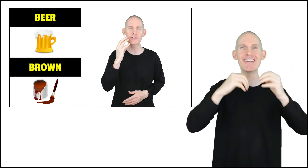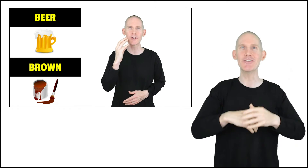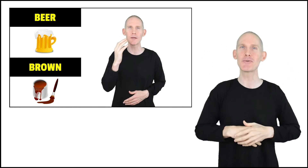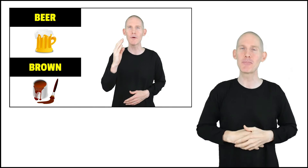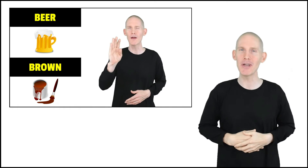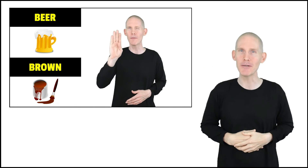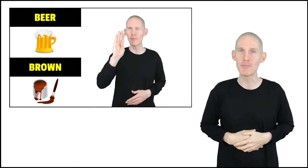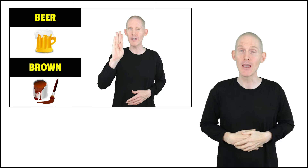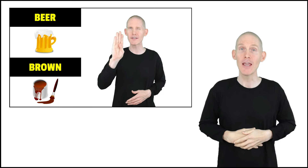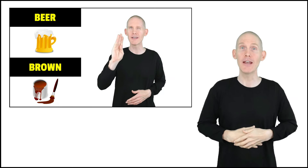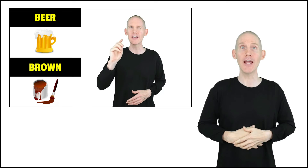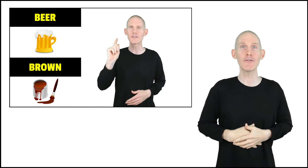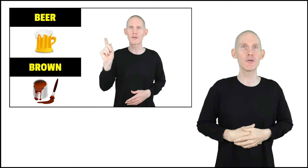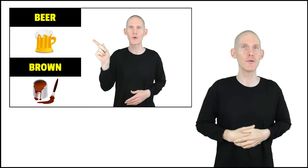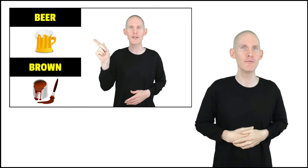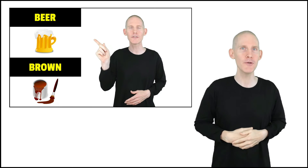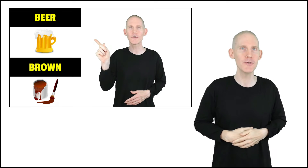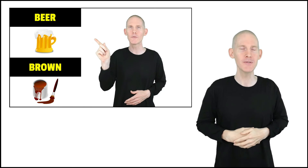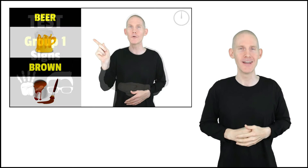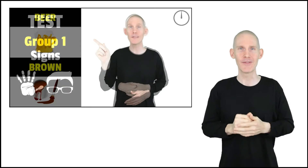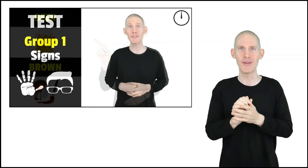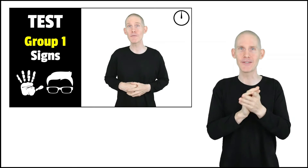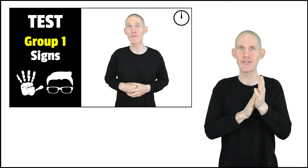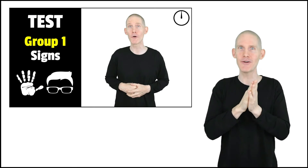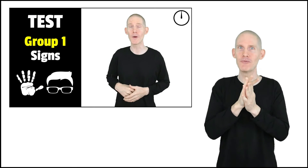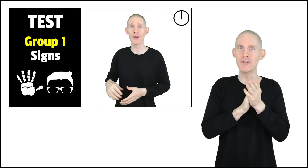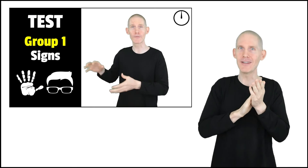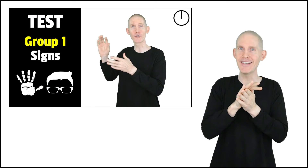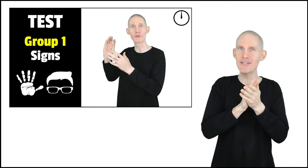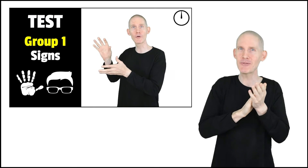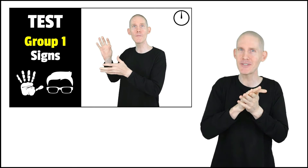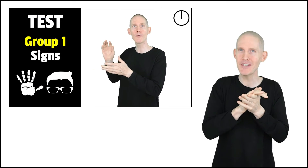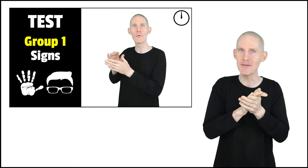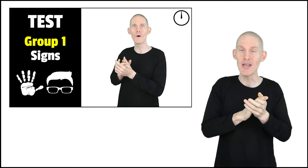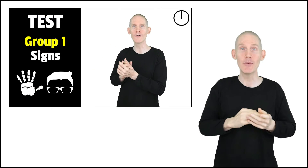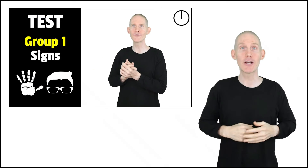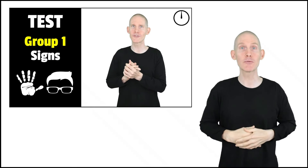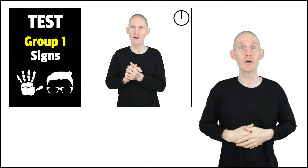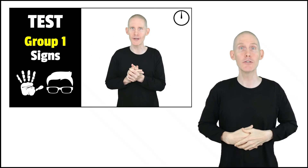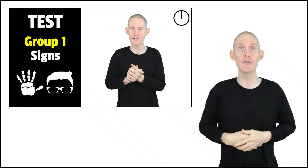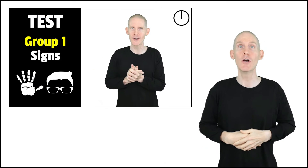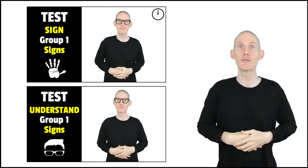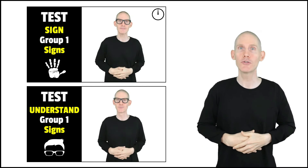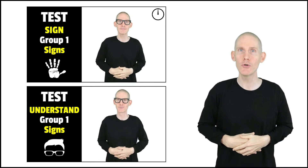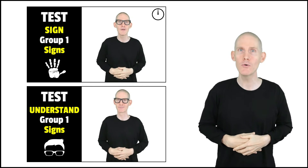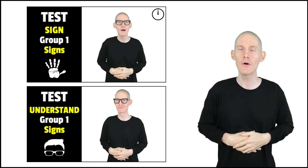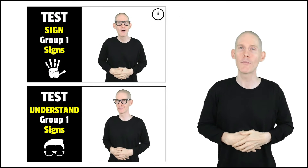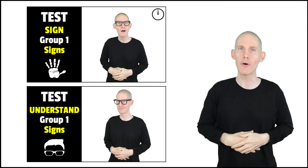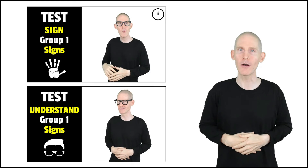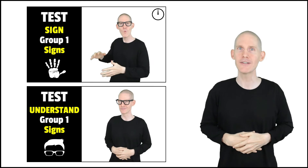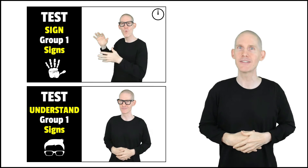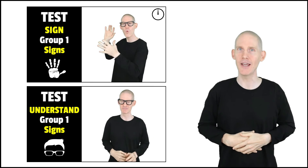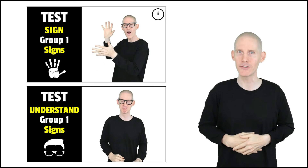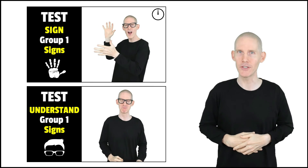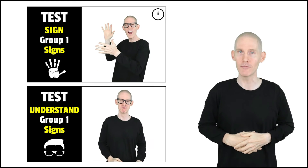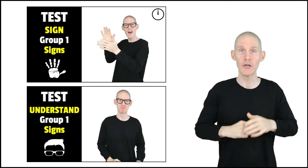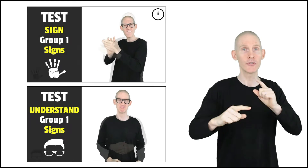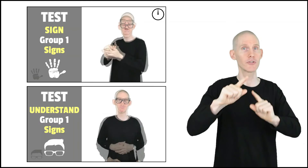your brain. And after review, things get really interesting because we're going to do two-part testing,